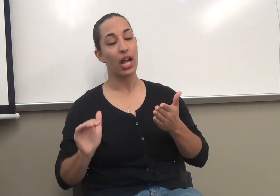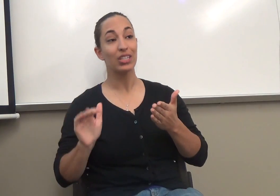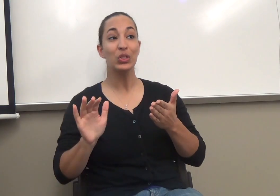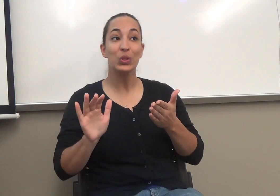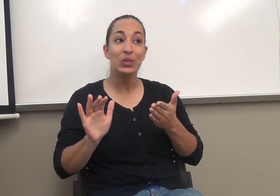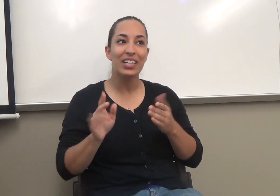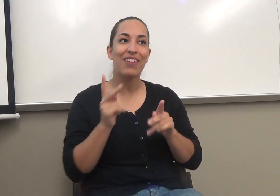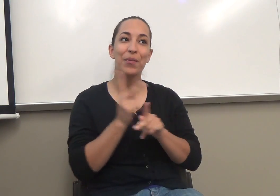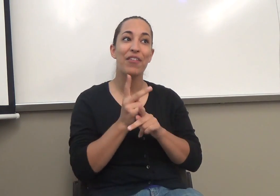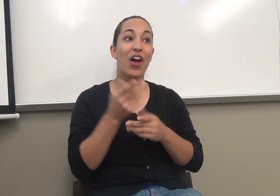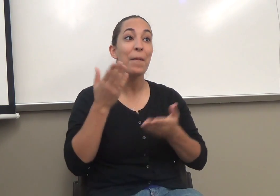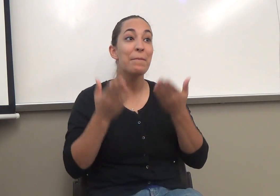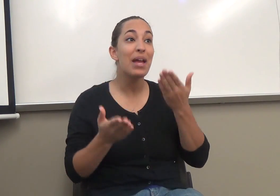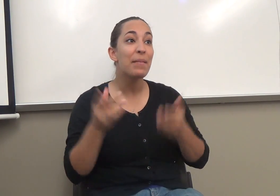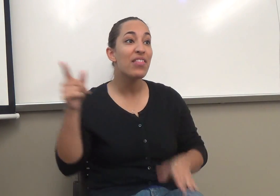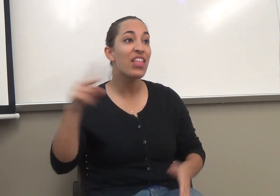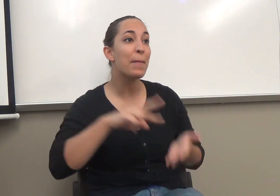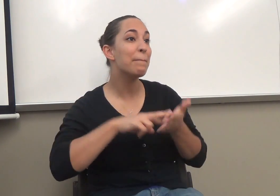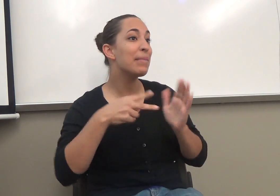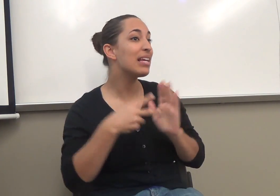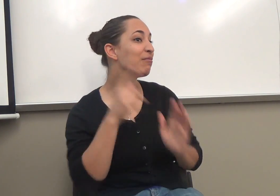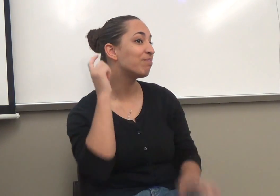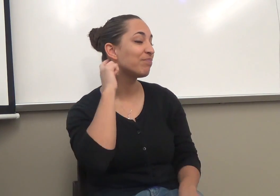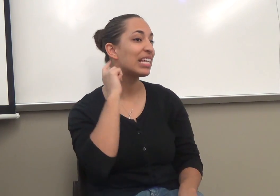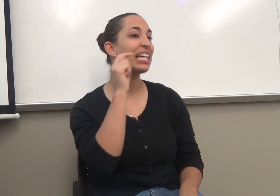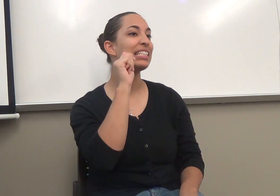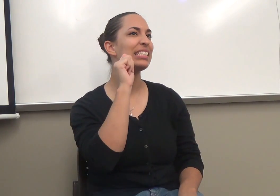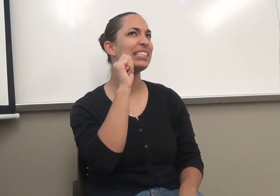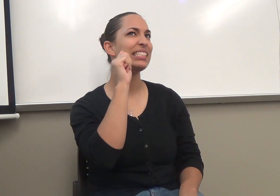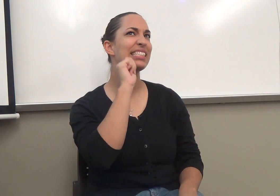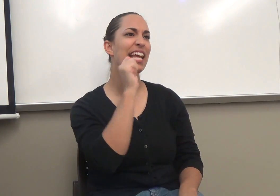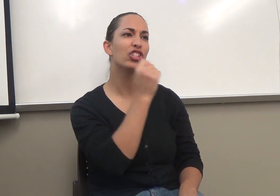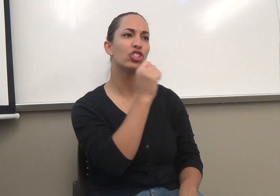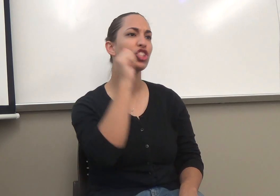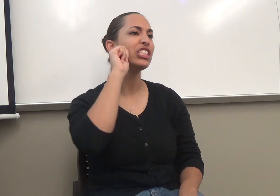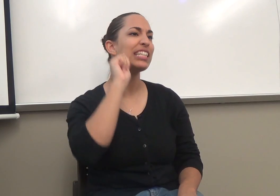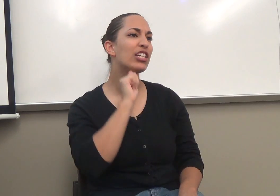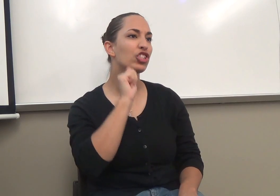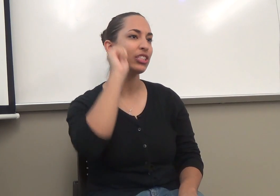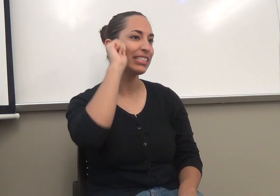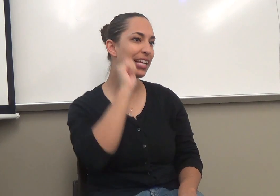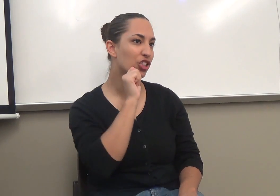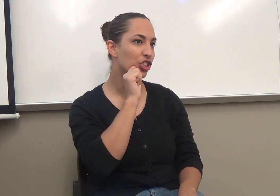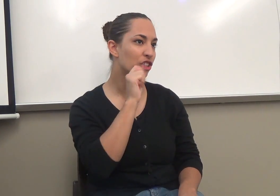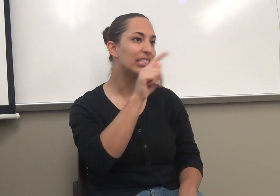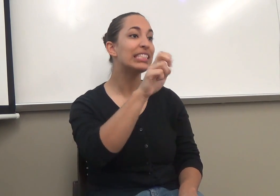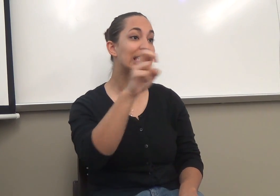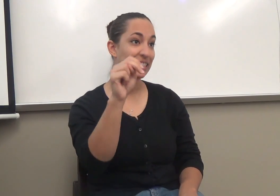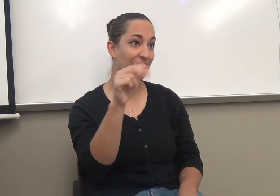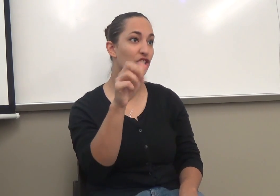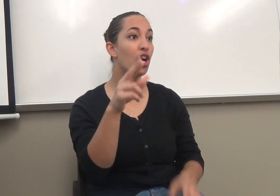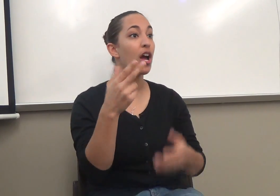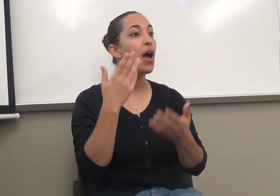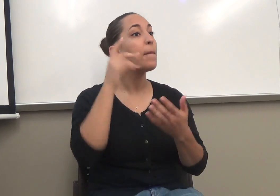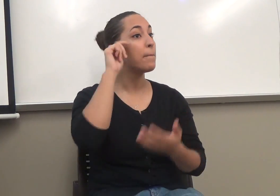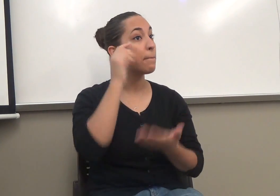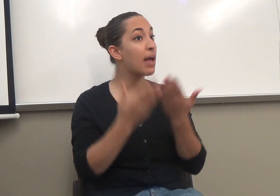mean teenager. They may, you know, you don't know. That's one of the reasons it's not acceptable, is because it's not